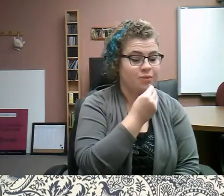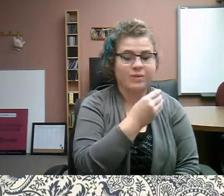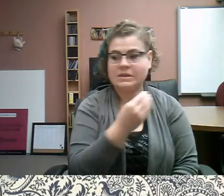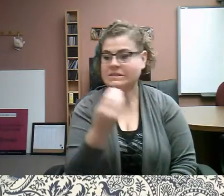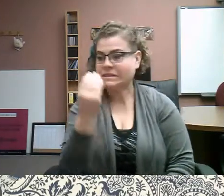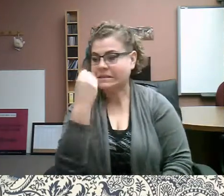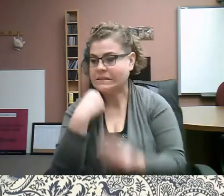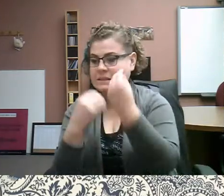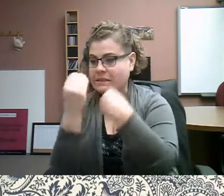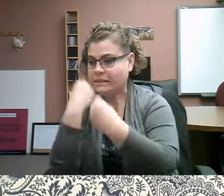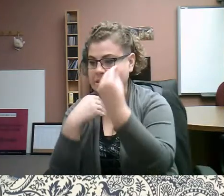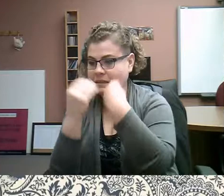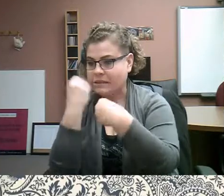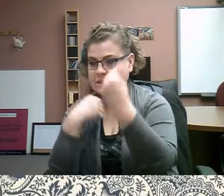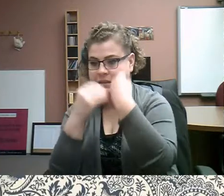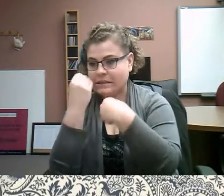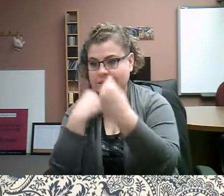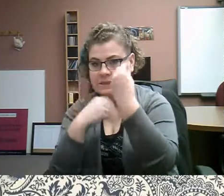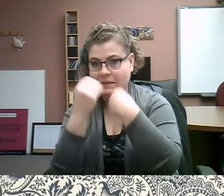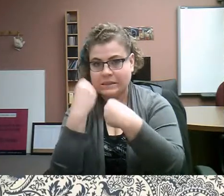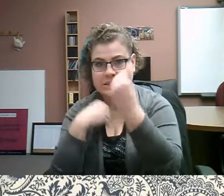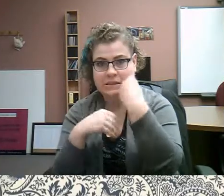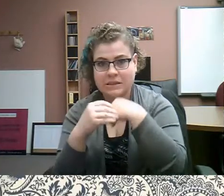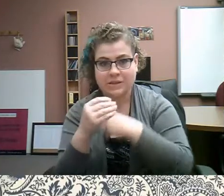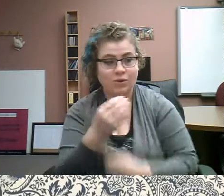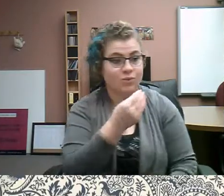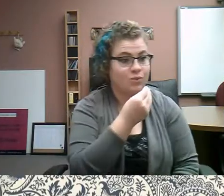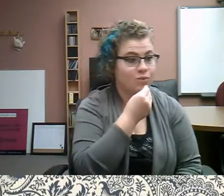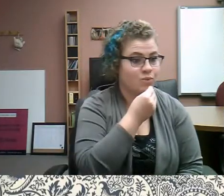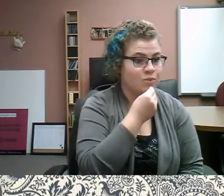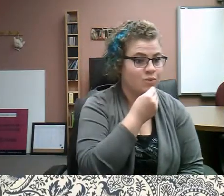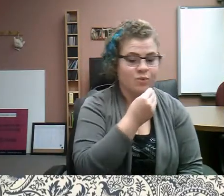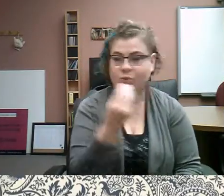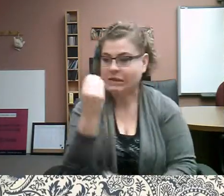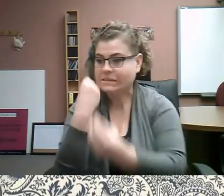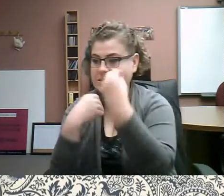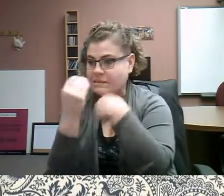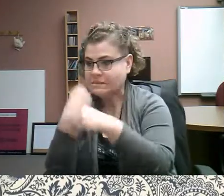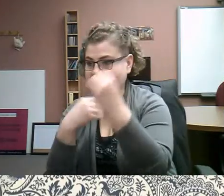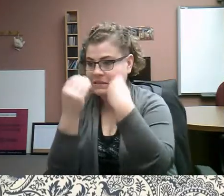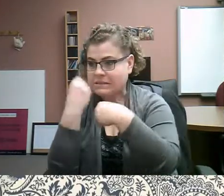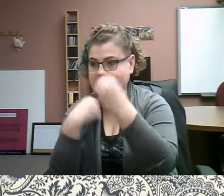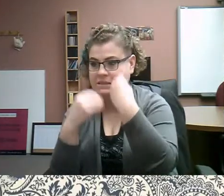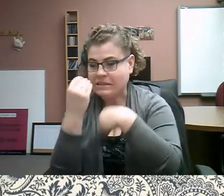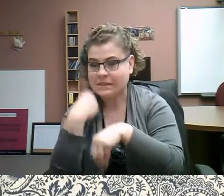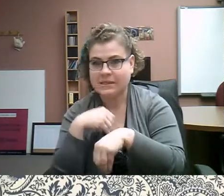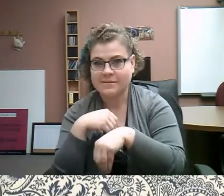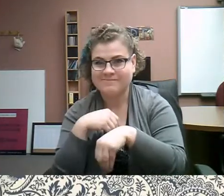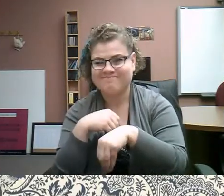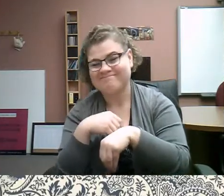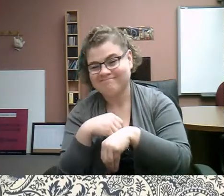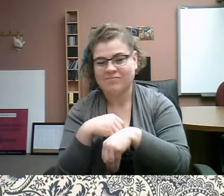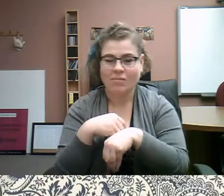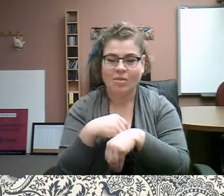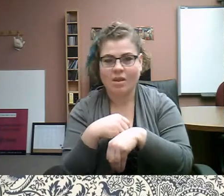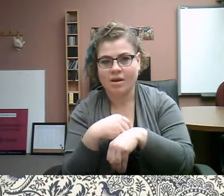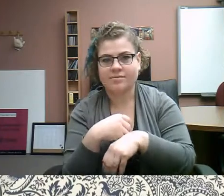is different, but it's the same sign. So we have food and eat. Food, eat.